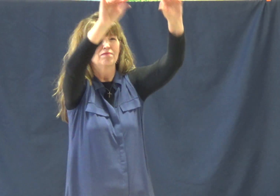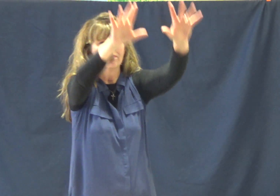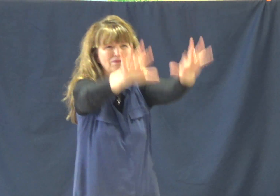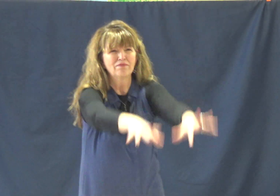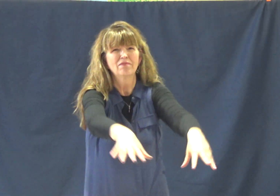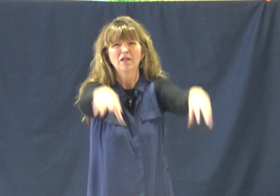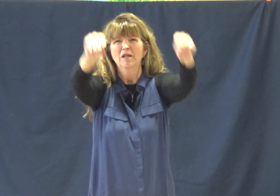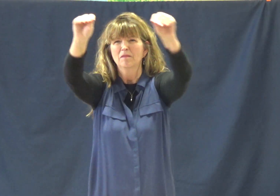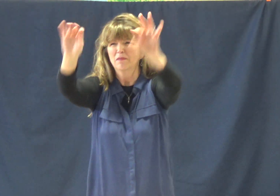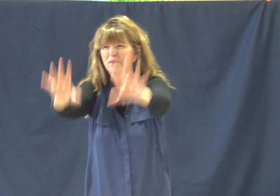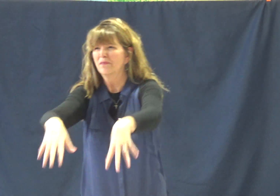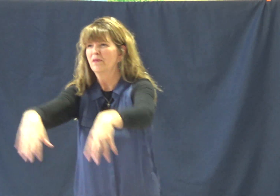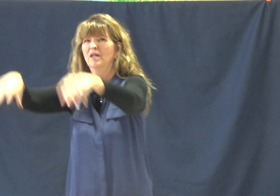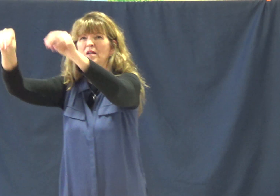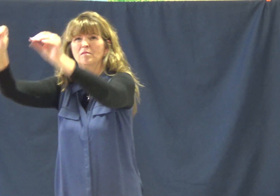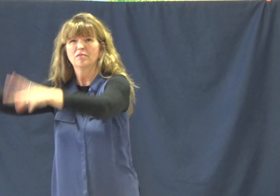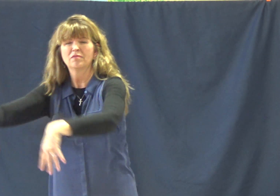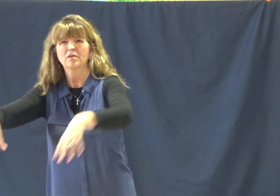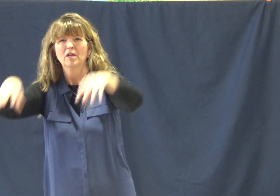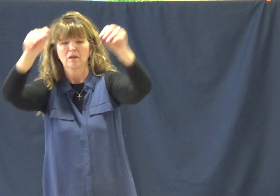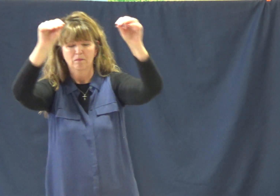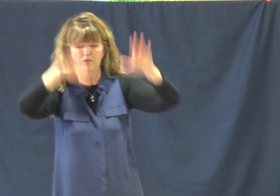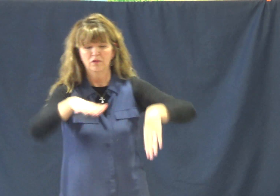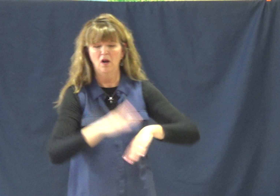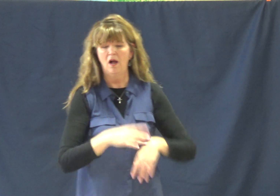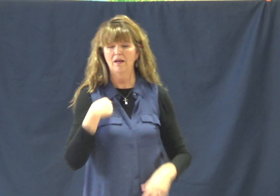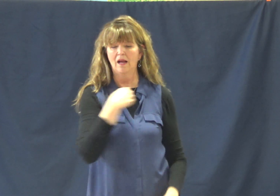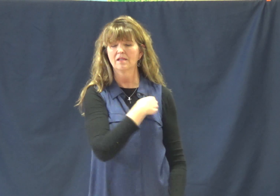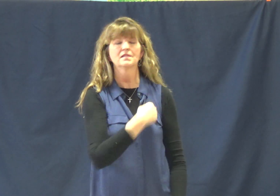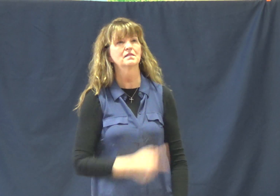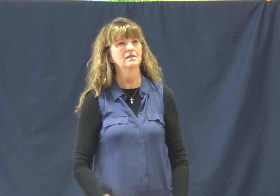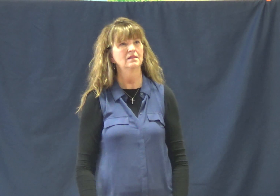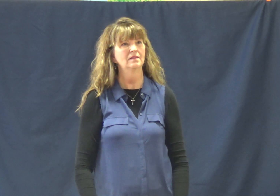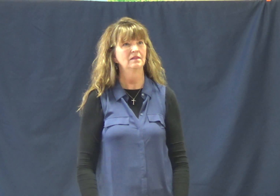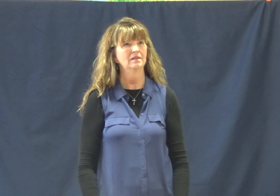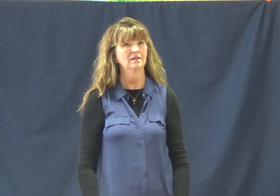God's grace that he lavished on us.